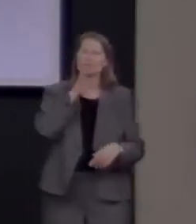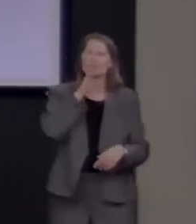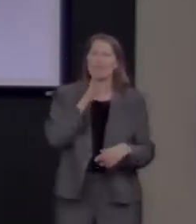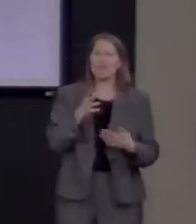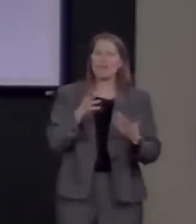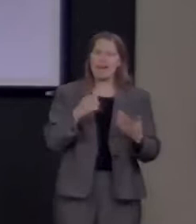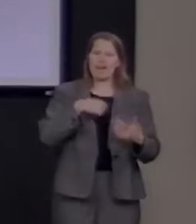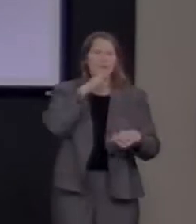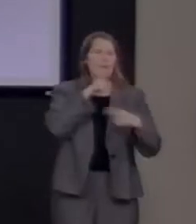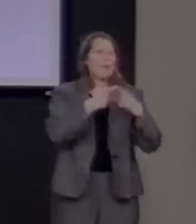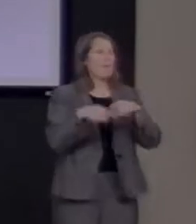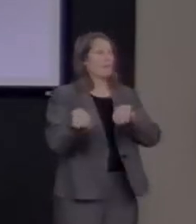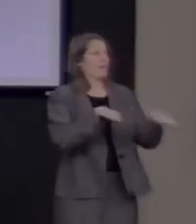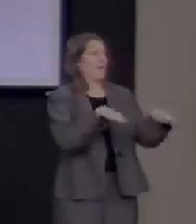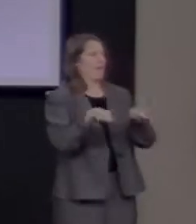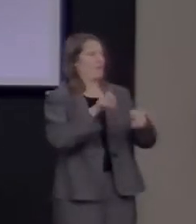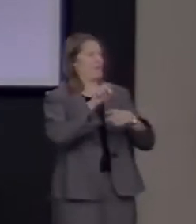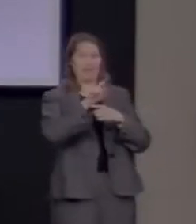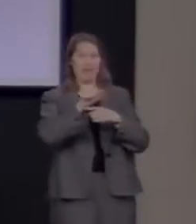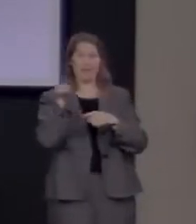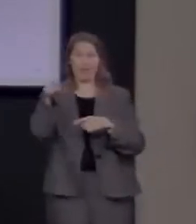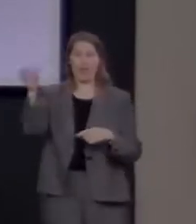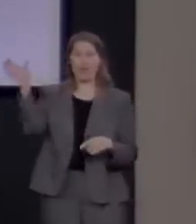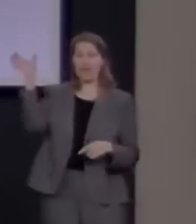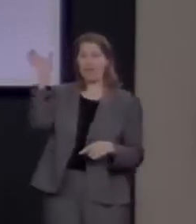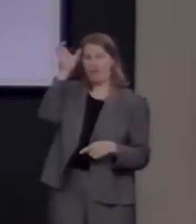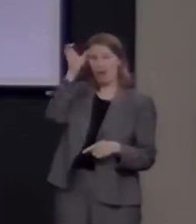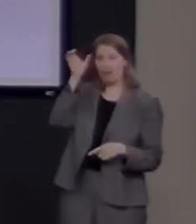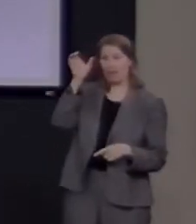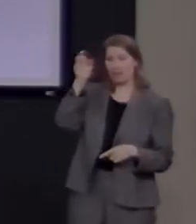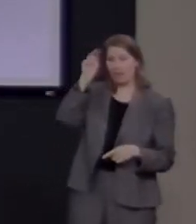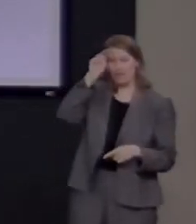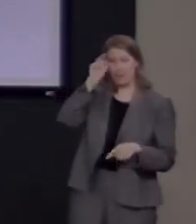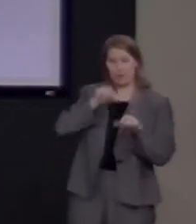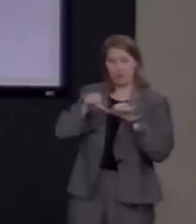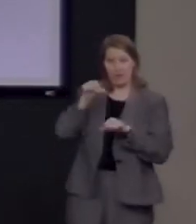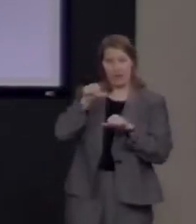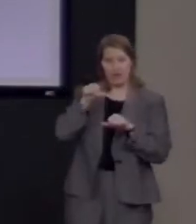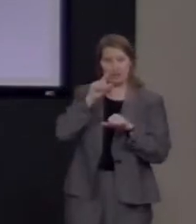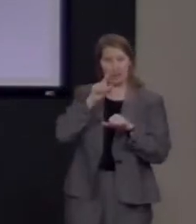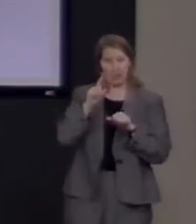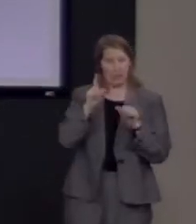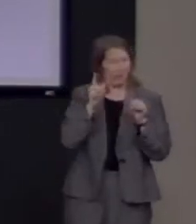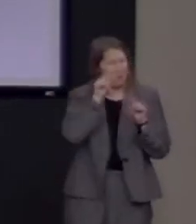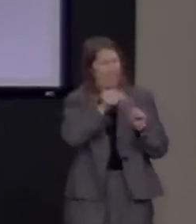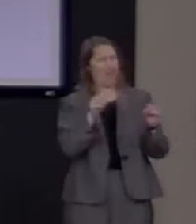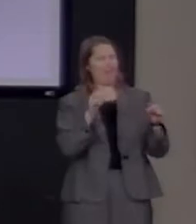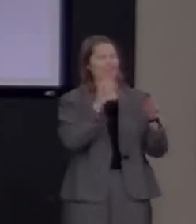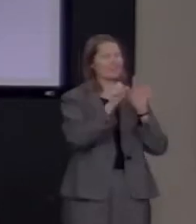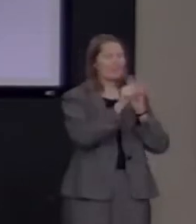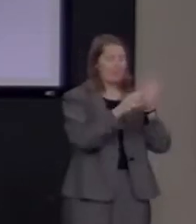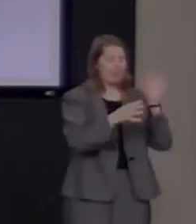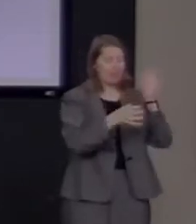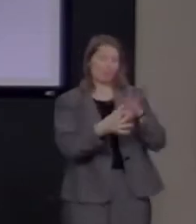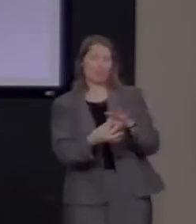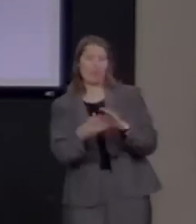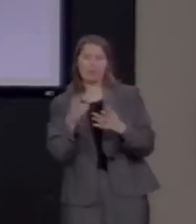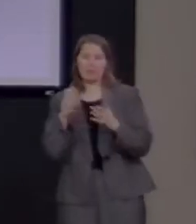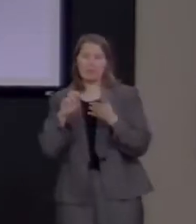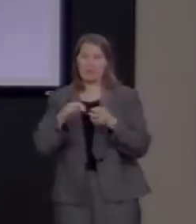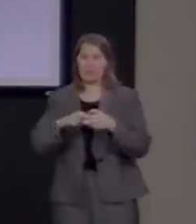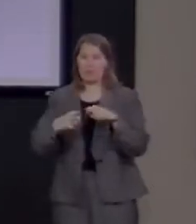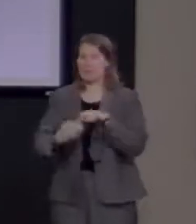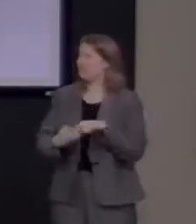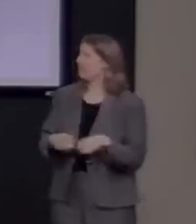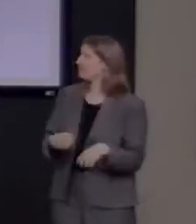about behavioral data, is whether cognitive neuroscience can constrain the symbol grounding problem, because we are here talking in a seminar